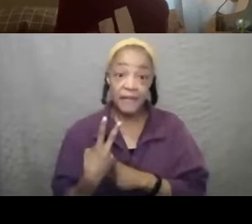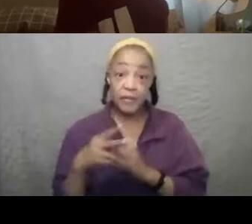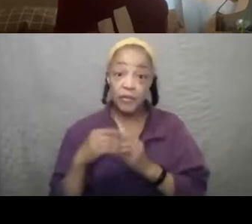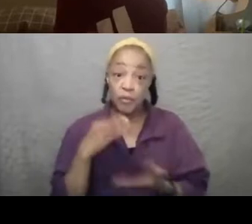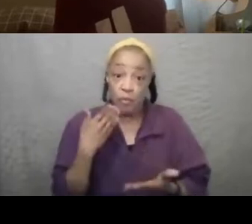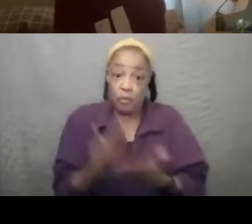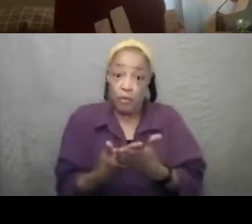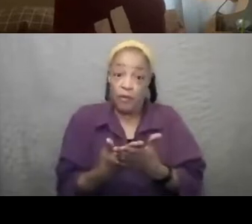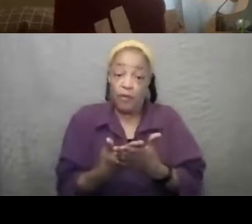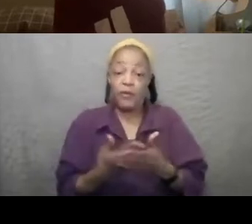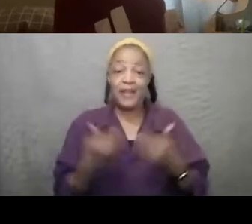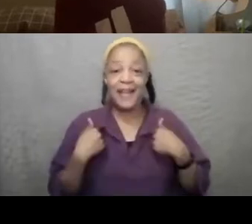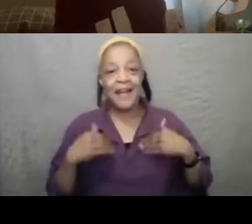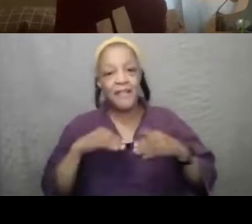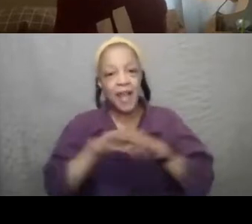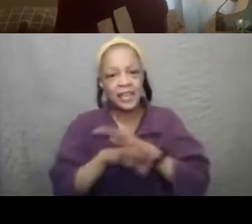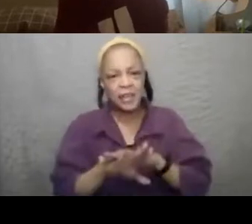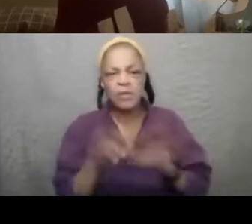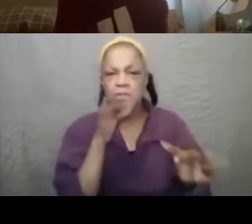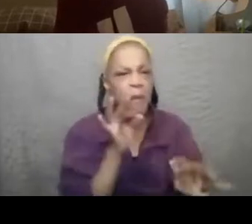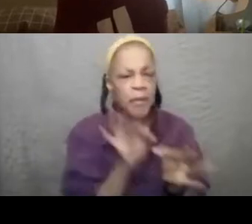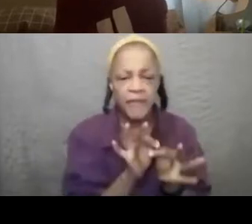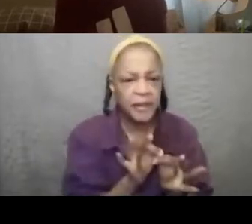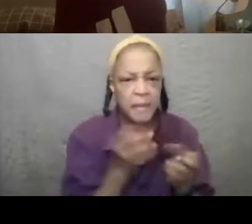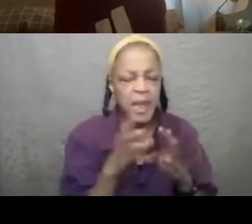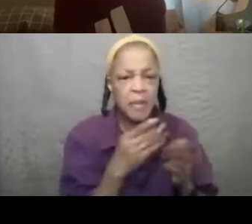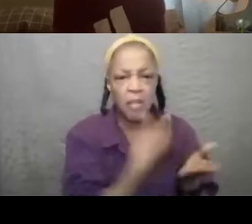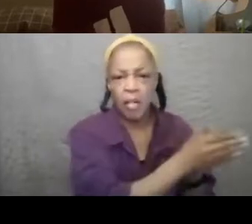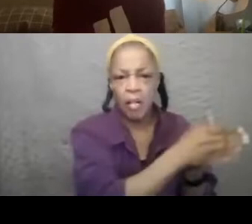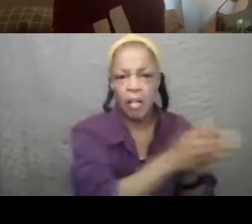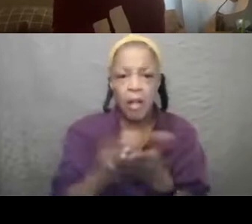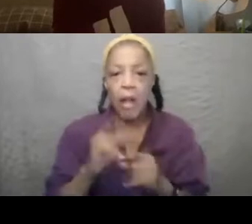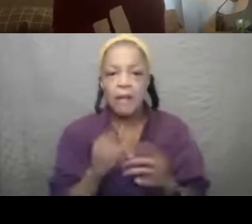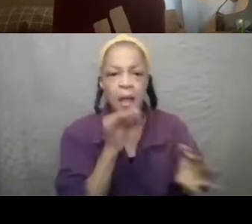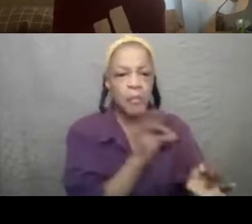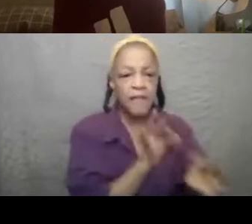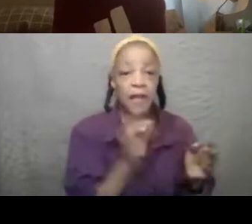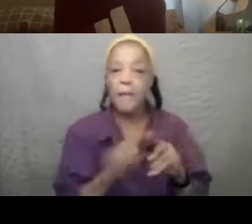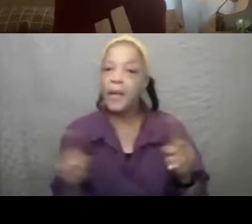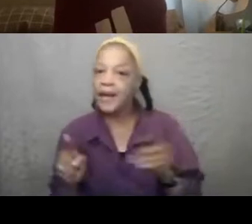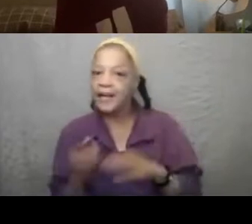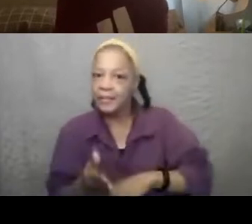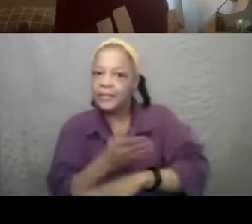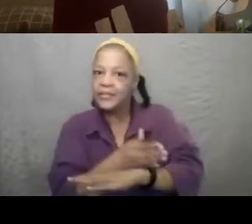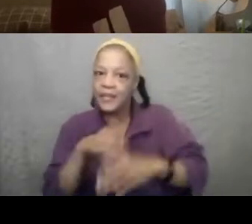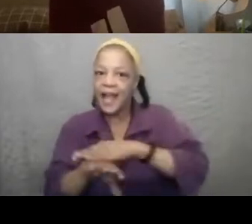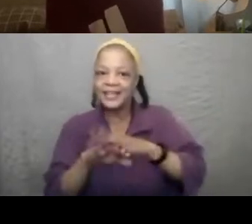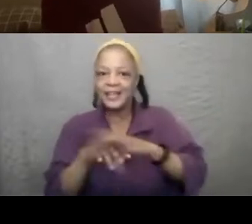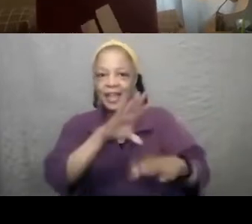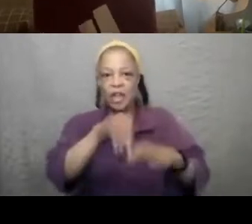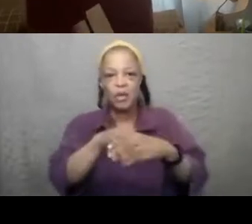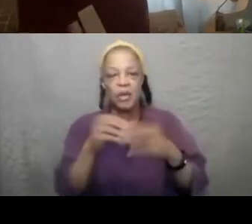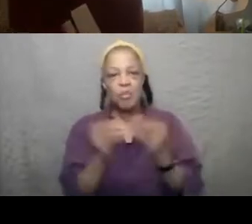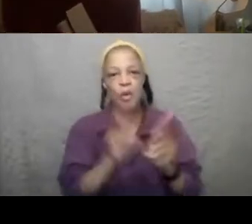of this access, which wasn't perfect. It left a lot of people out. But it included some people. And we're not saying, you